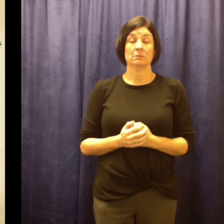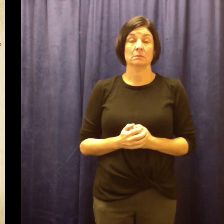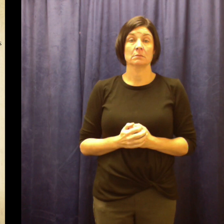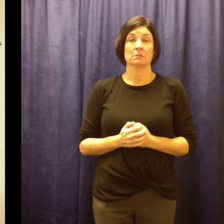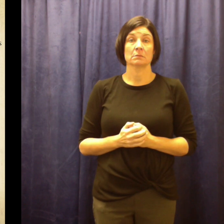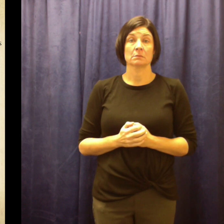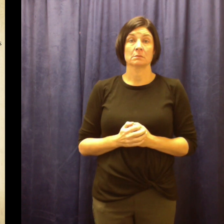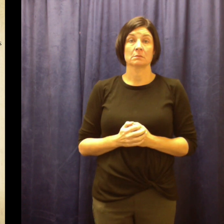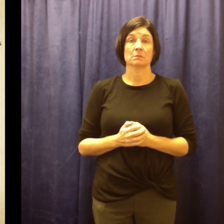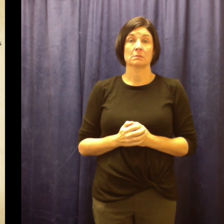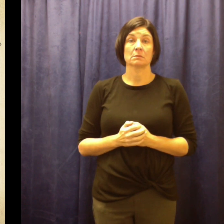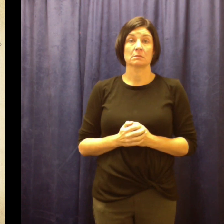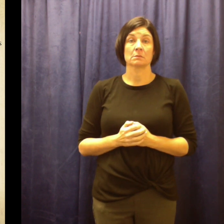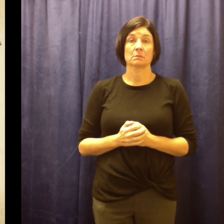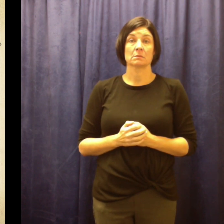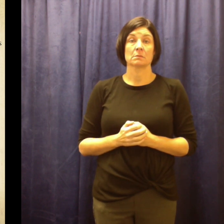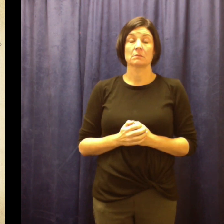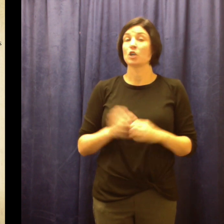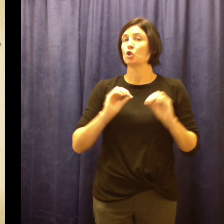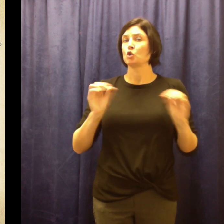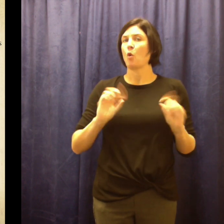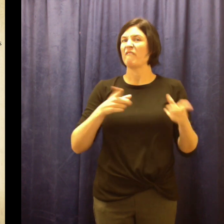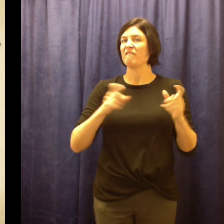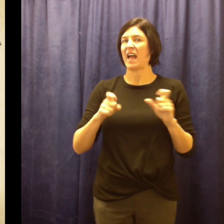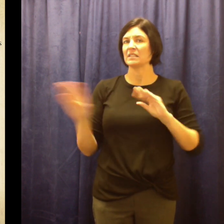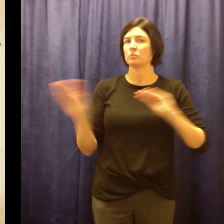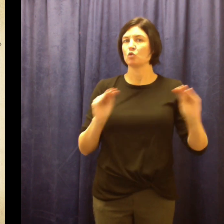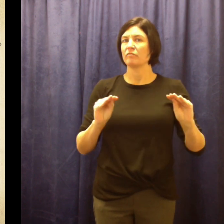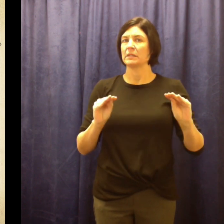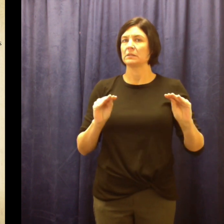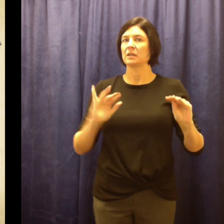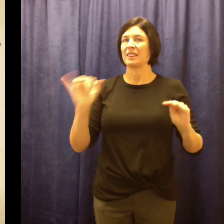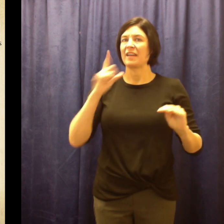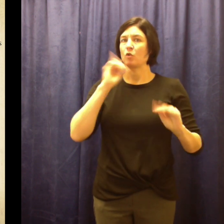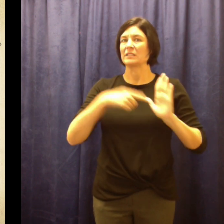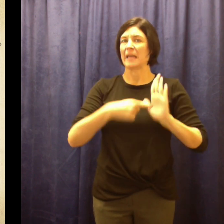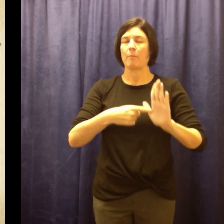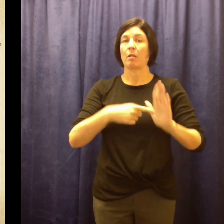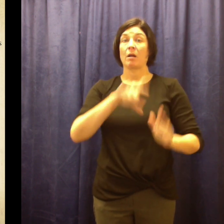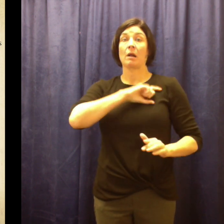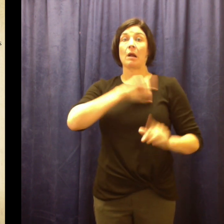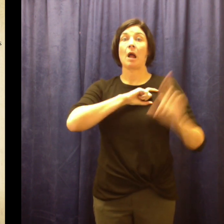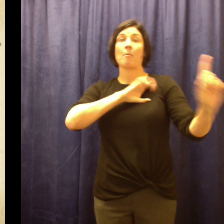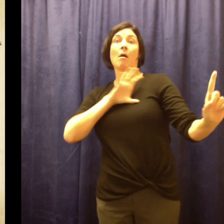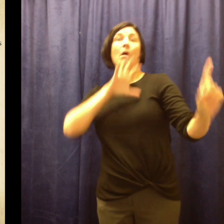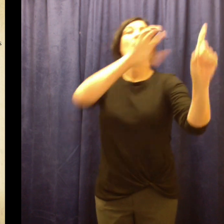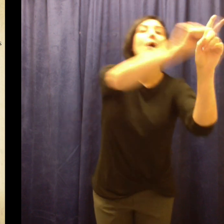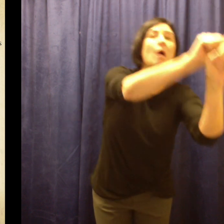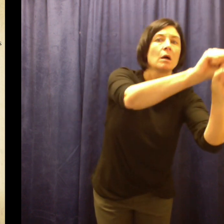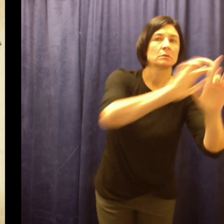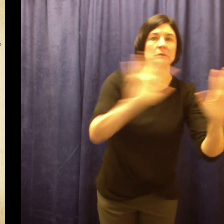Avoid making quick movements toward officers, such as holding on to them.